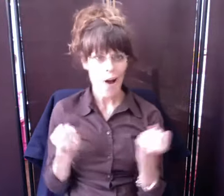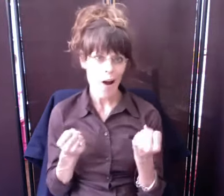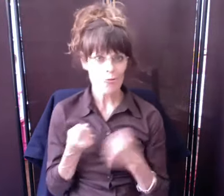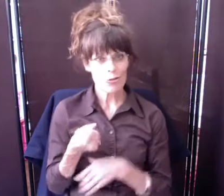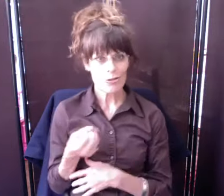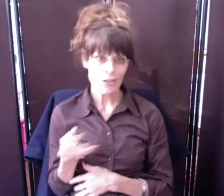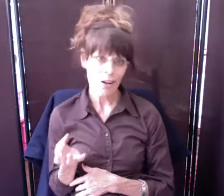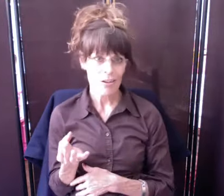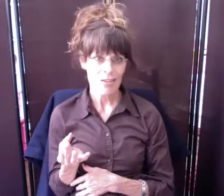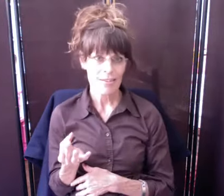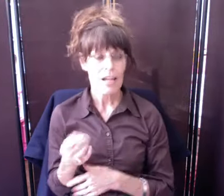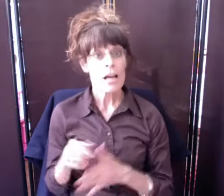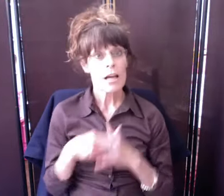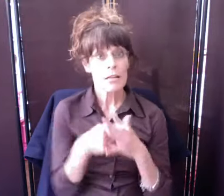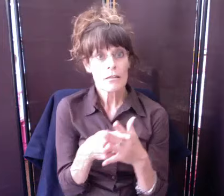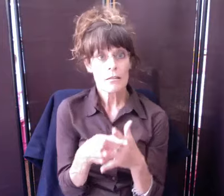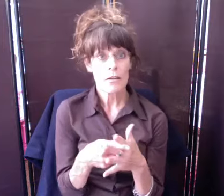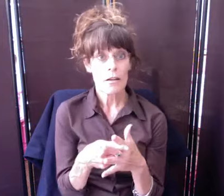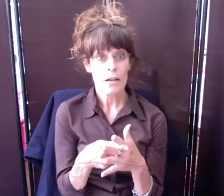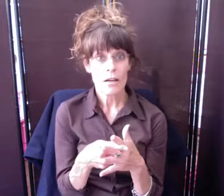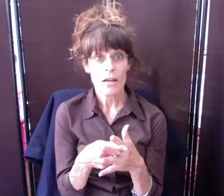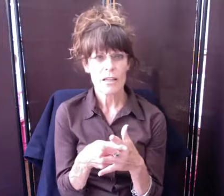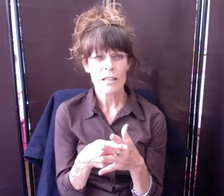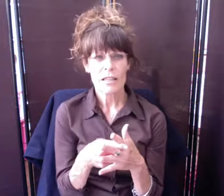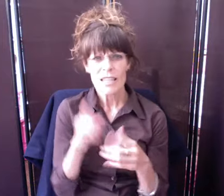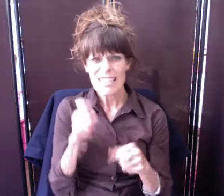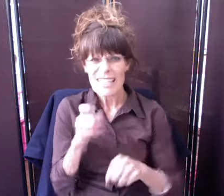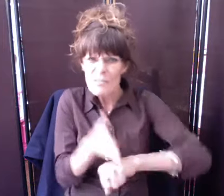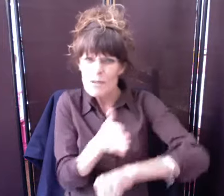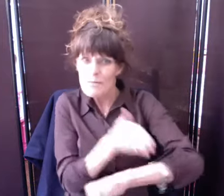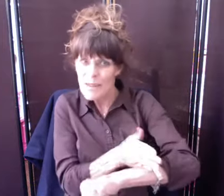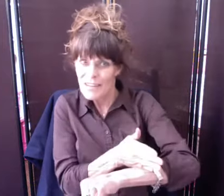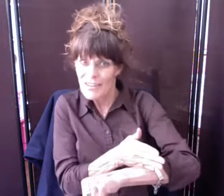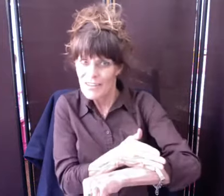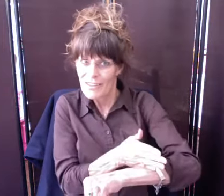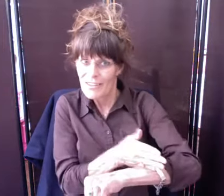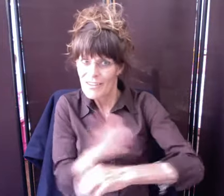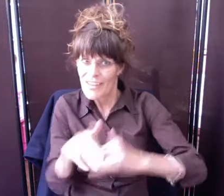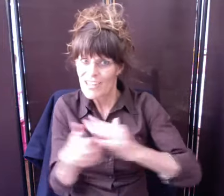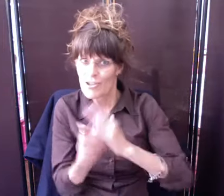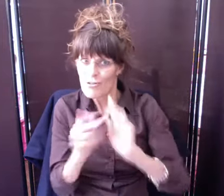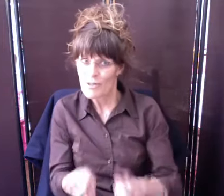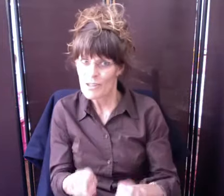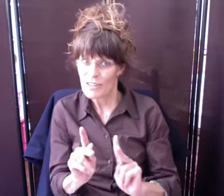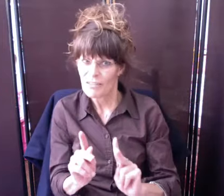I started to need to be better than the newcomer. So I don't need to go to a meeting every